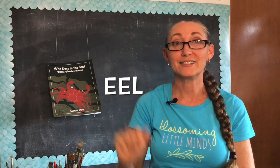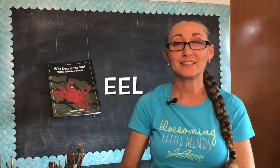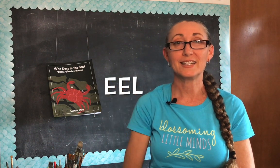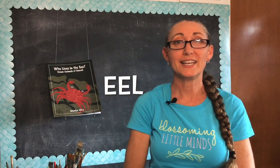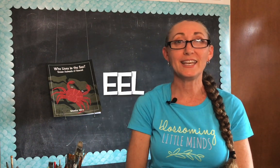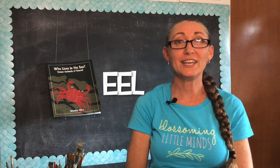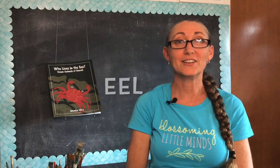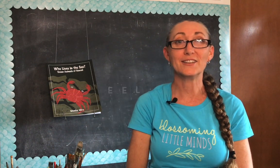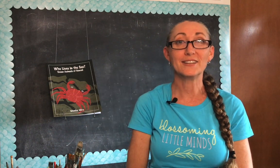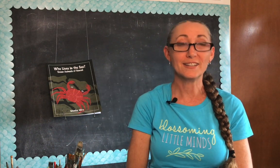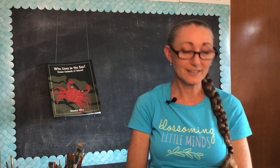Eel.